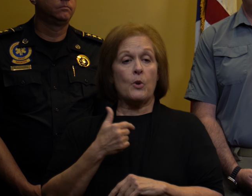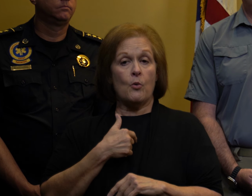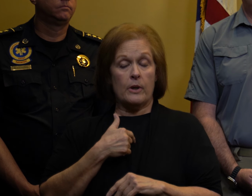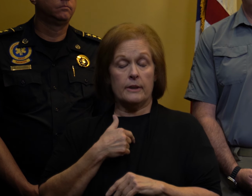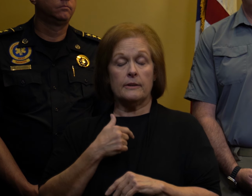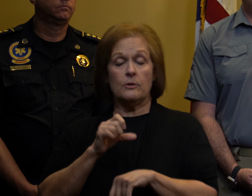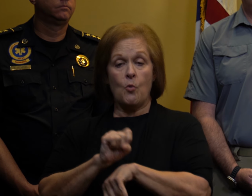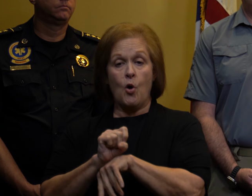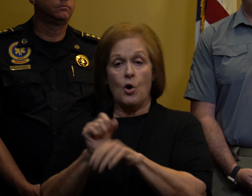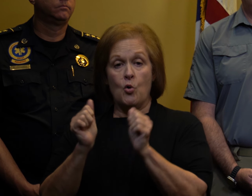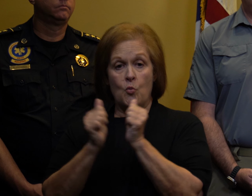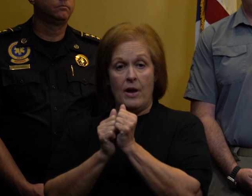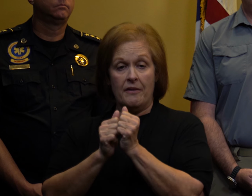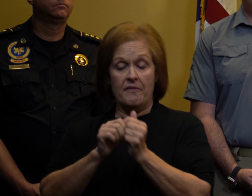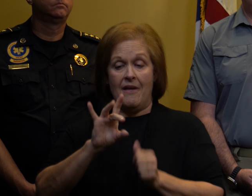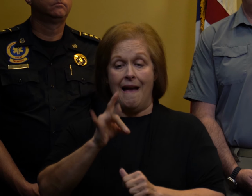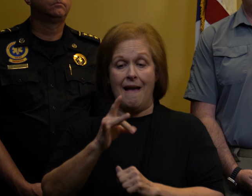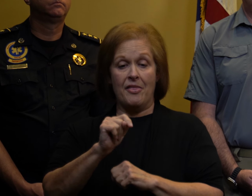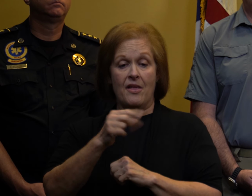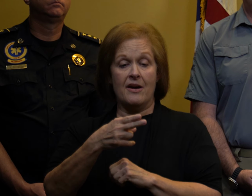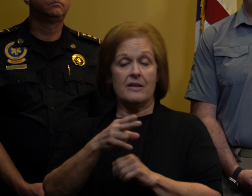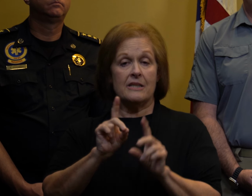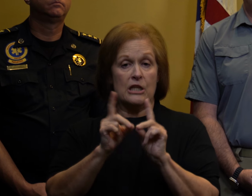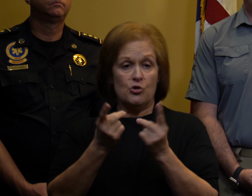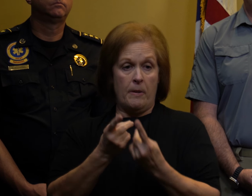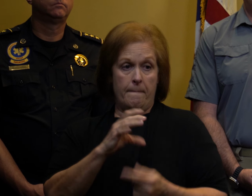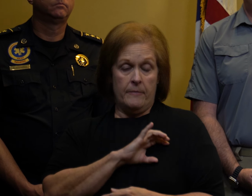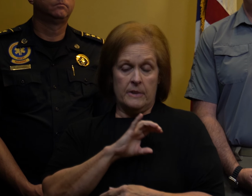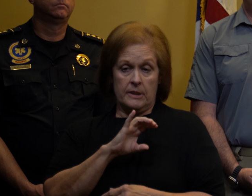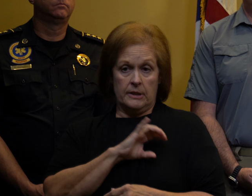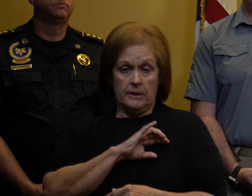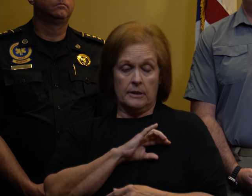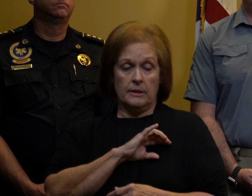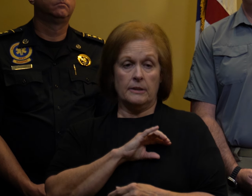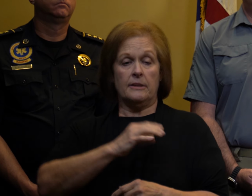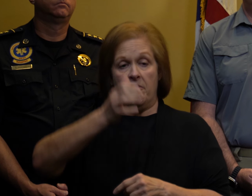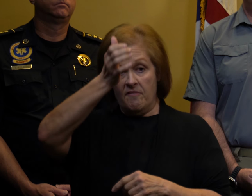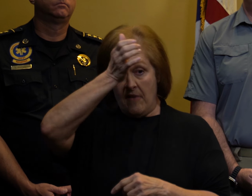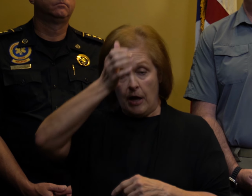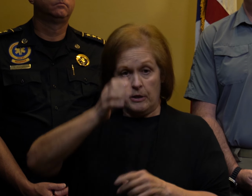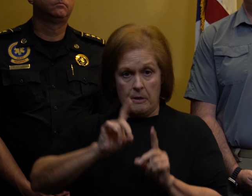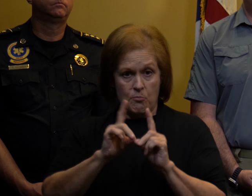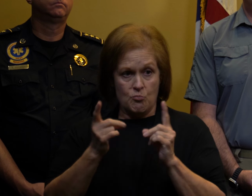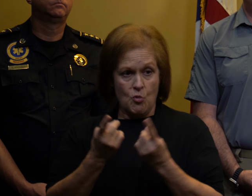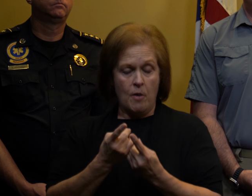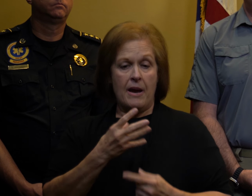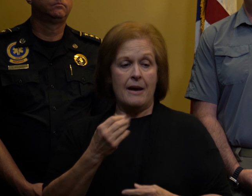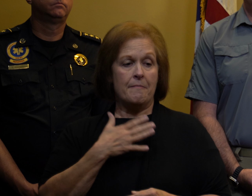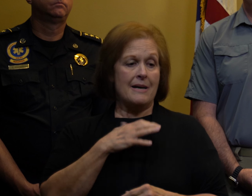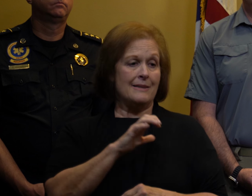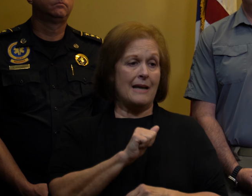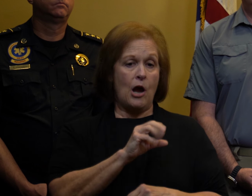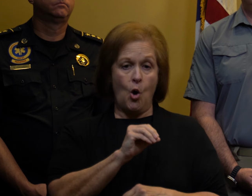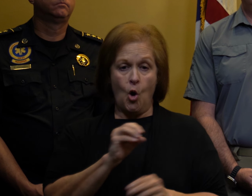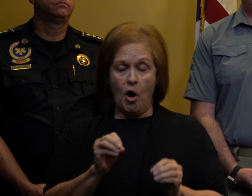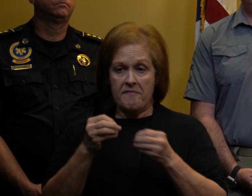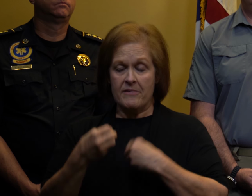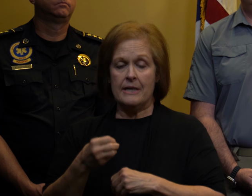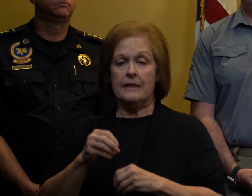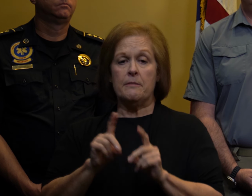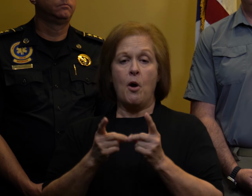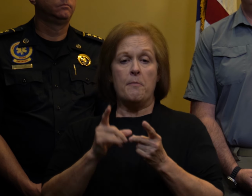New Orleans 8th District, New Orleans Police Department, the 8th District, the Fire Department, of course, my CAO's office, the Department